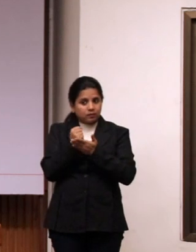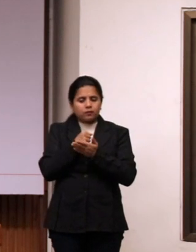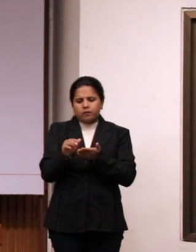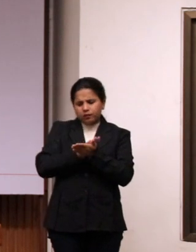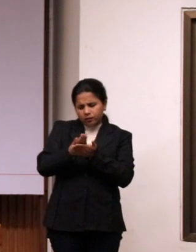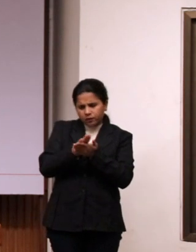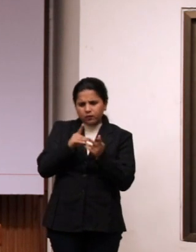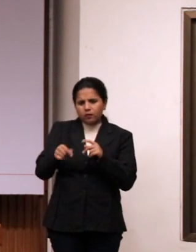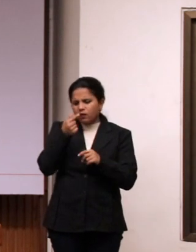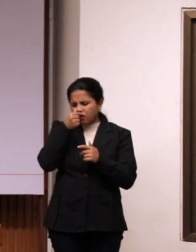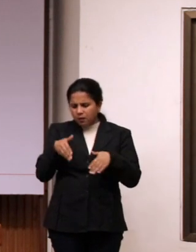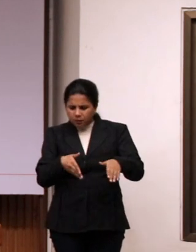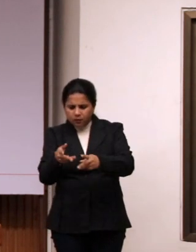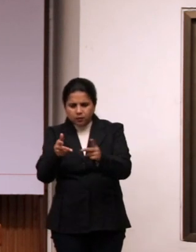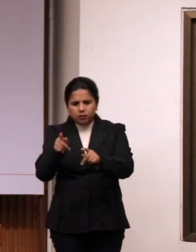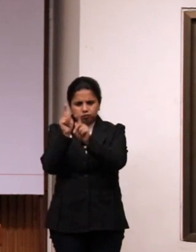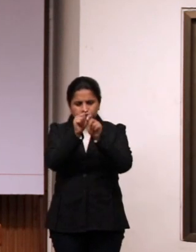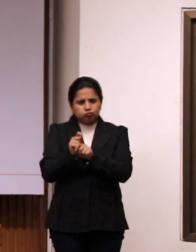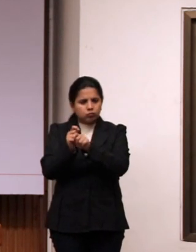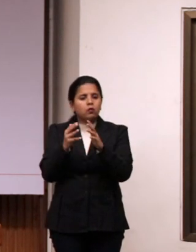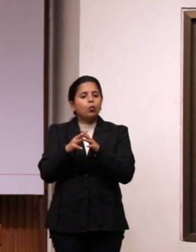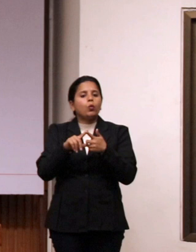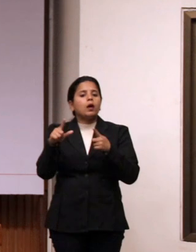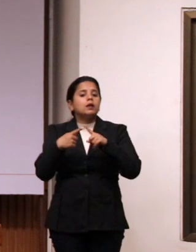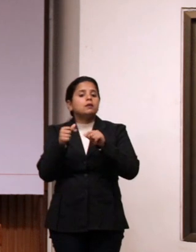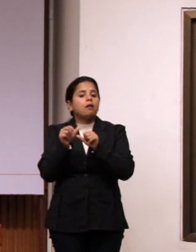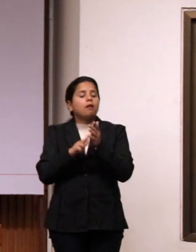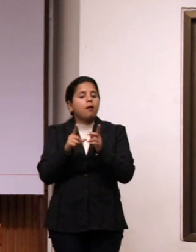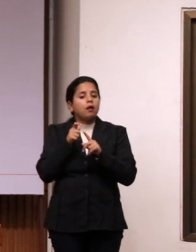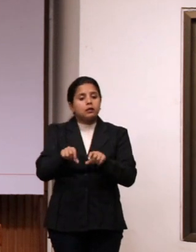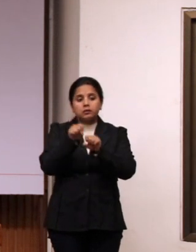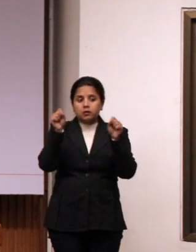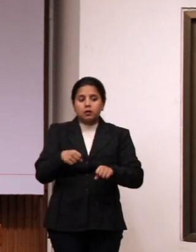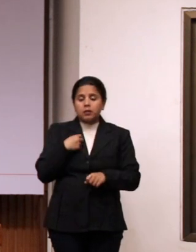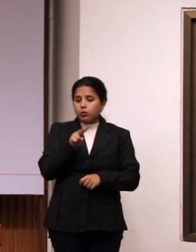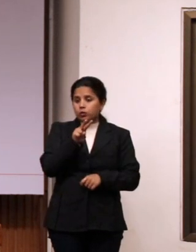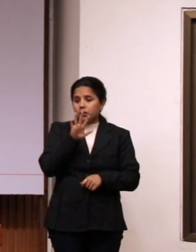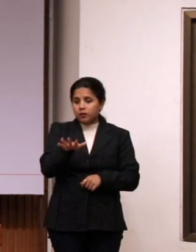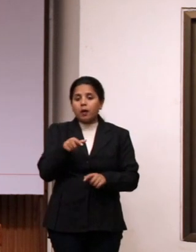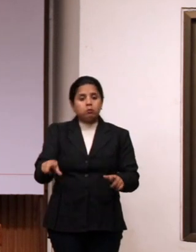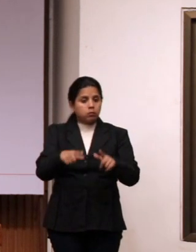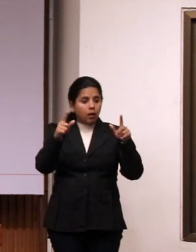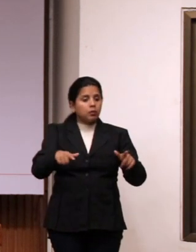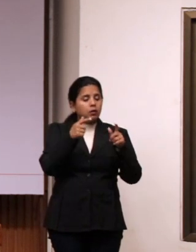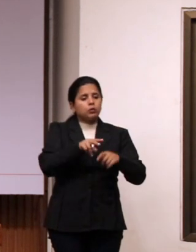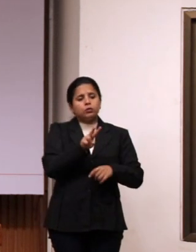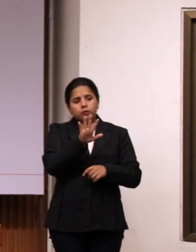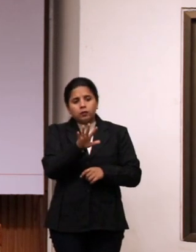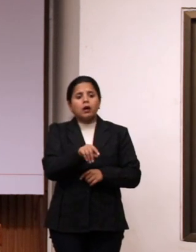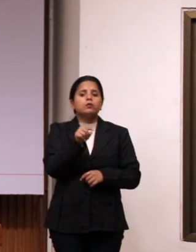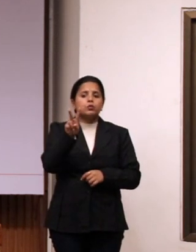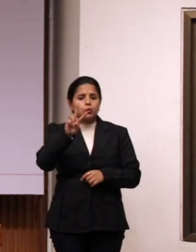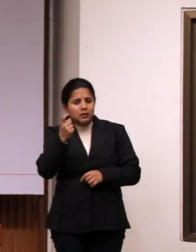cleaning sewerage through constructed wetland system. And you will be surprised to know we are using 25 species of plants, 25, 27, 28